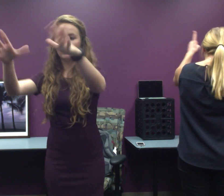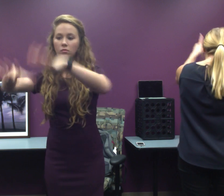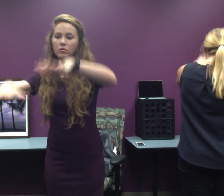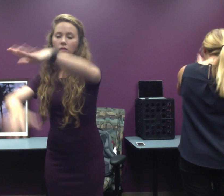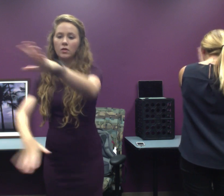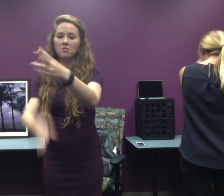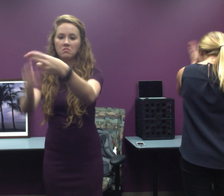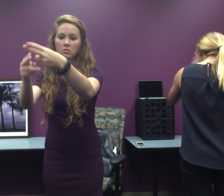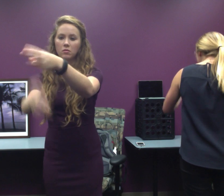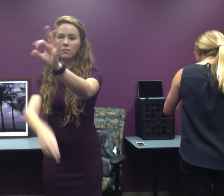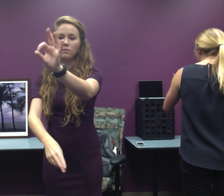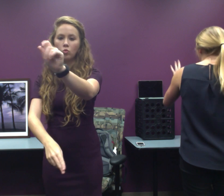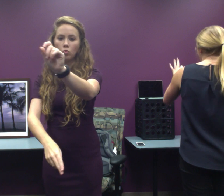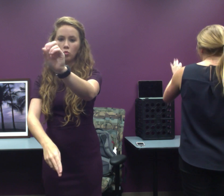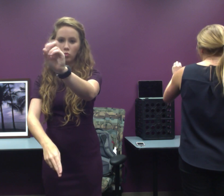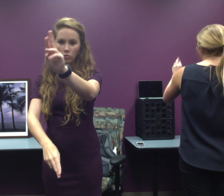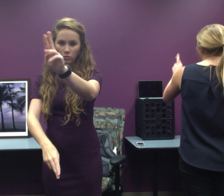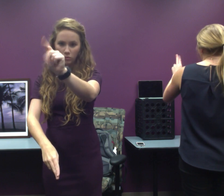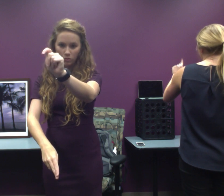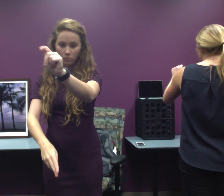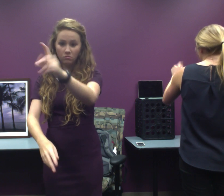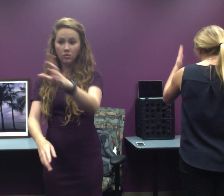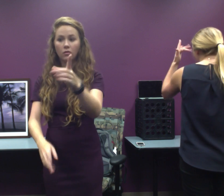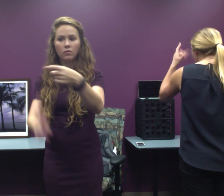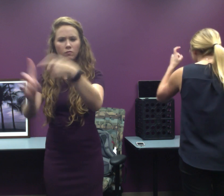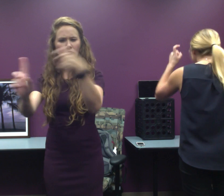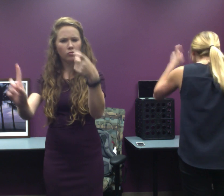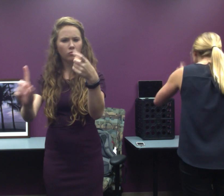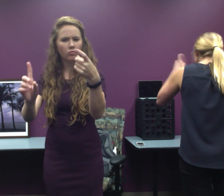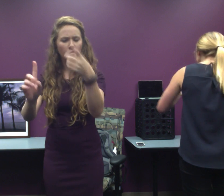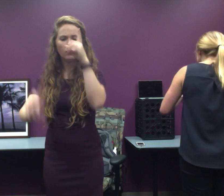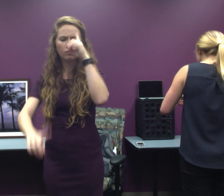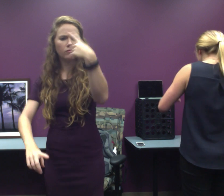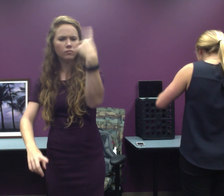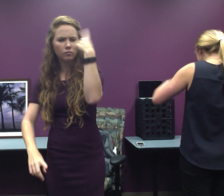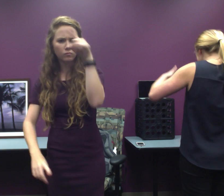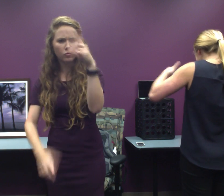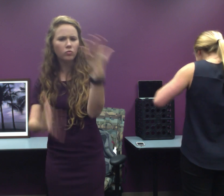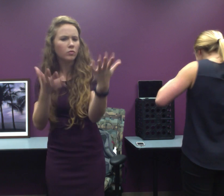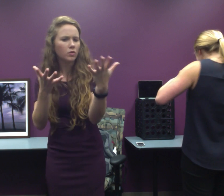Now, it was a long, hard journey, and we are talking about March